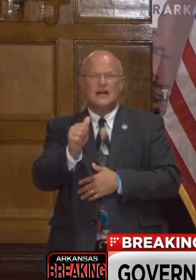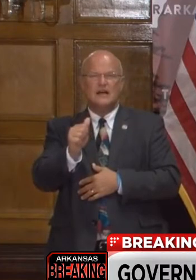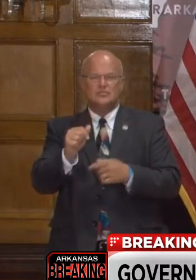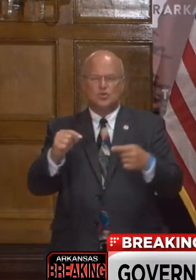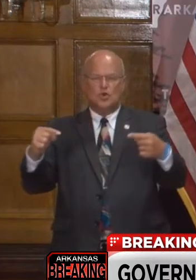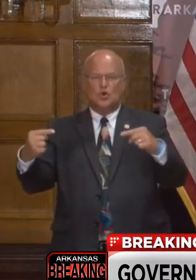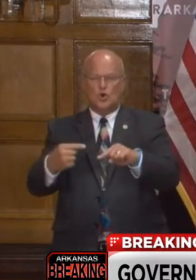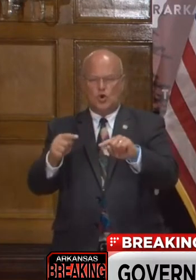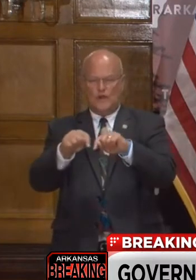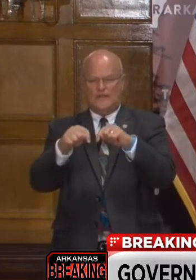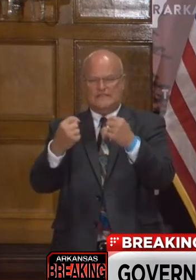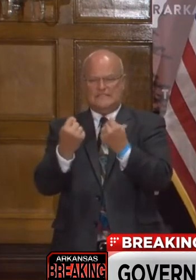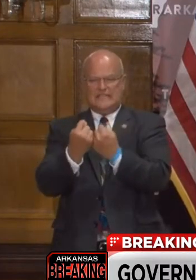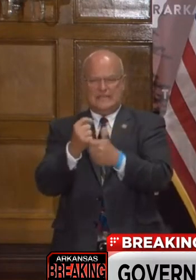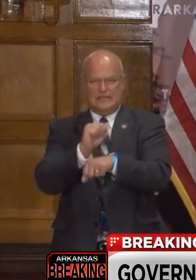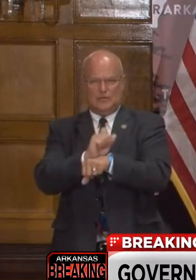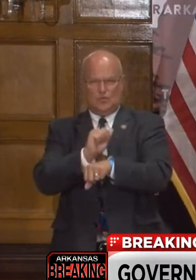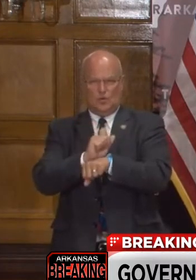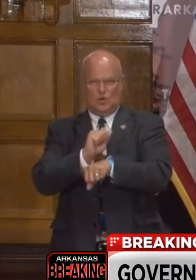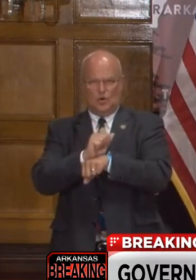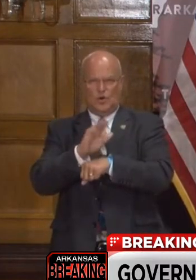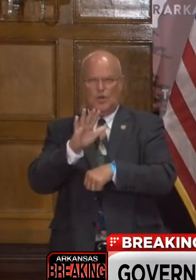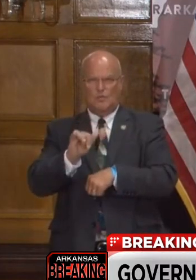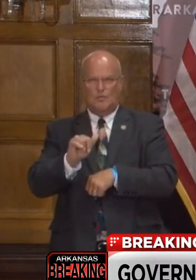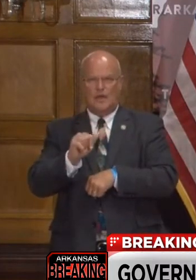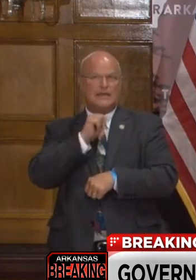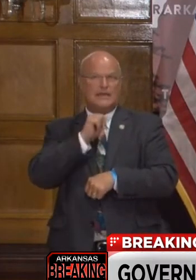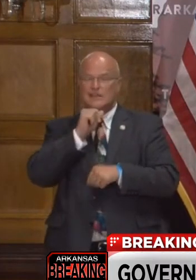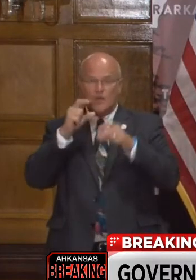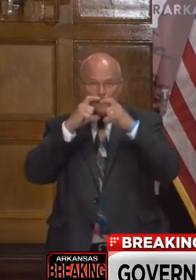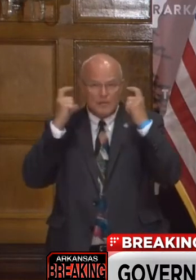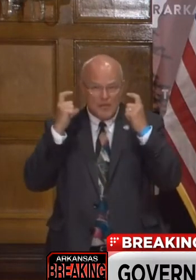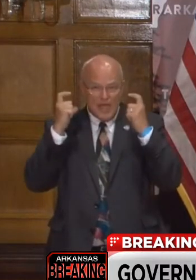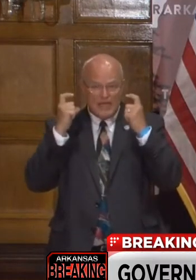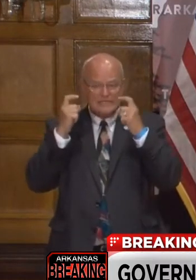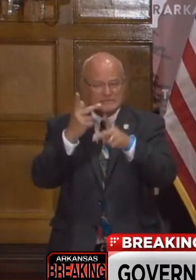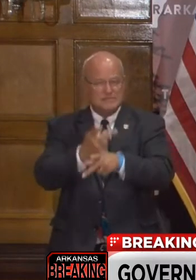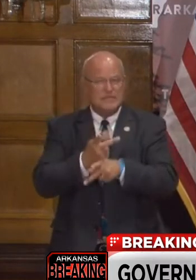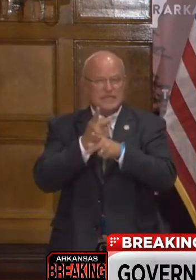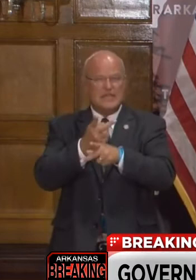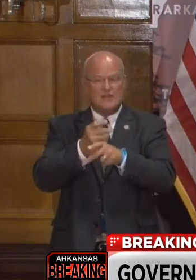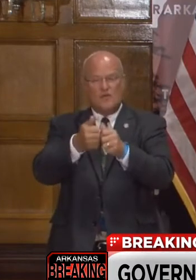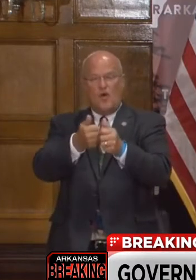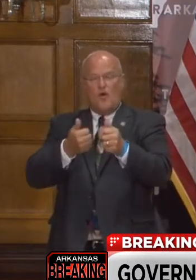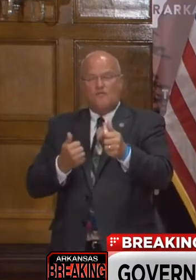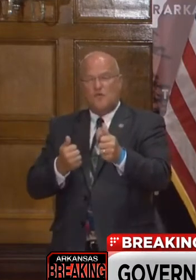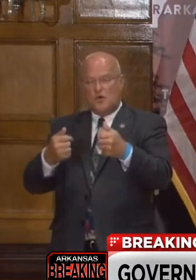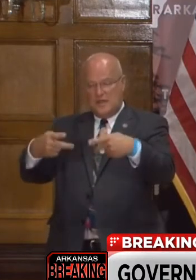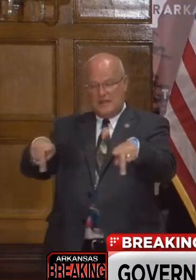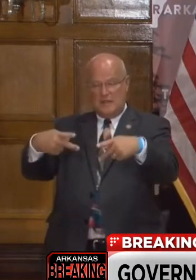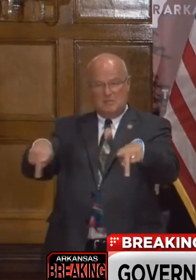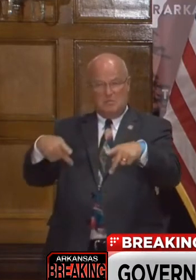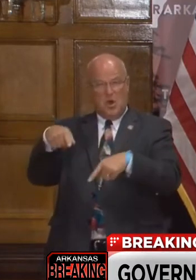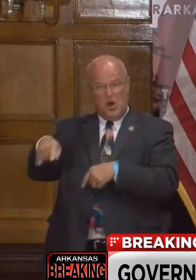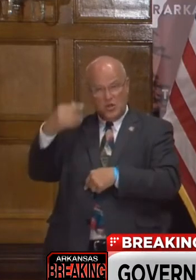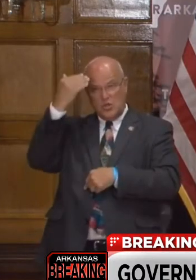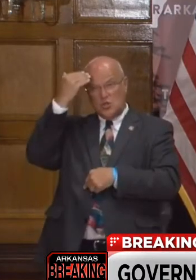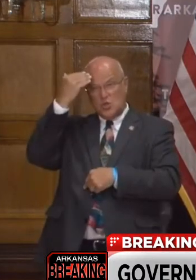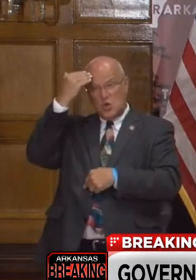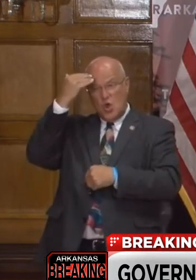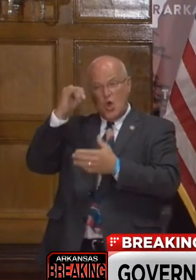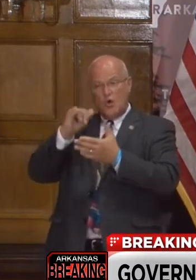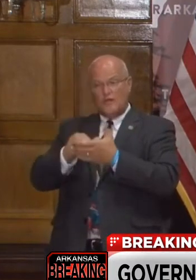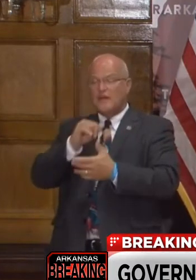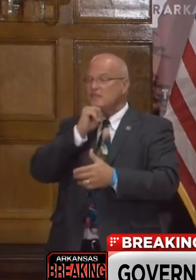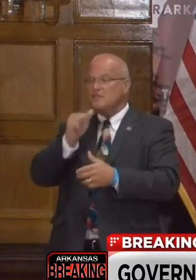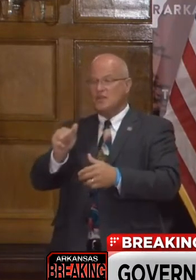hurt our team by not wearing the mask, taking the precautions, avoiding that party when you know that